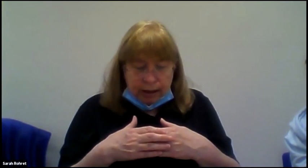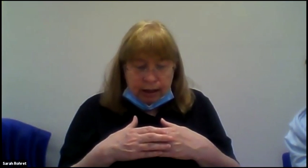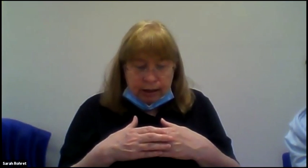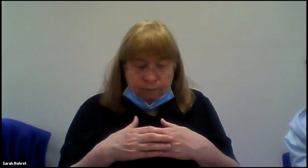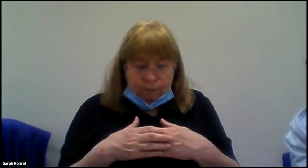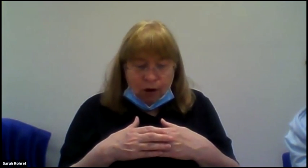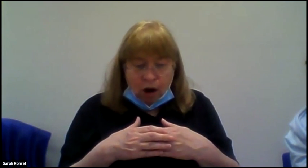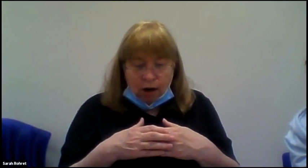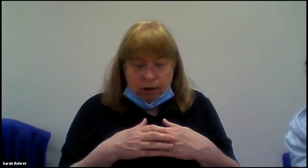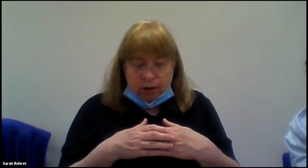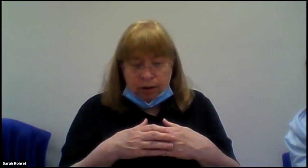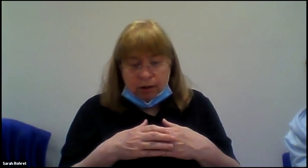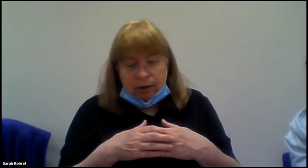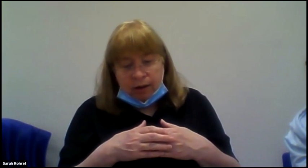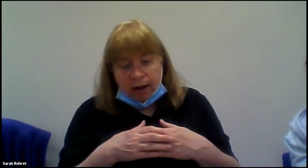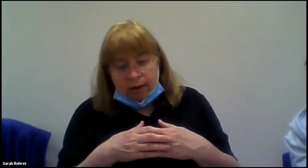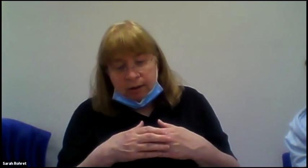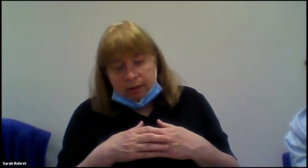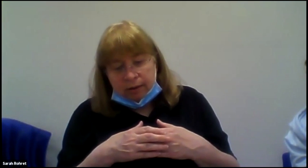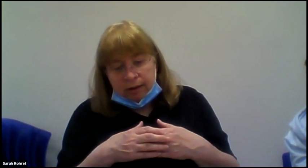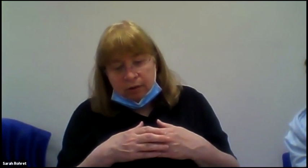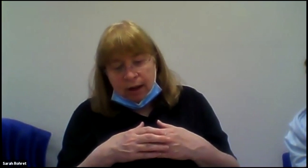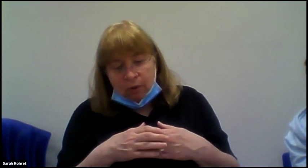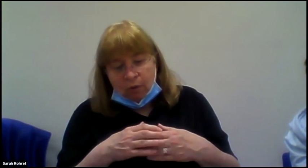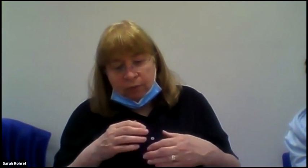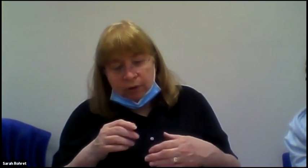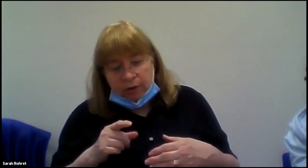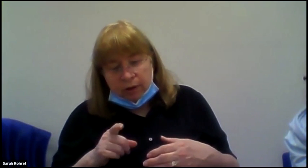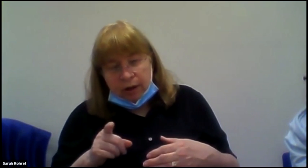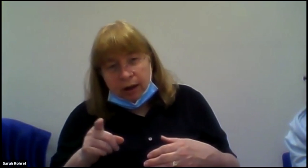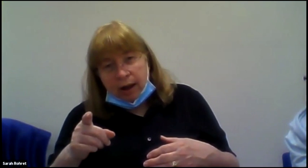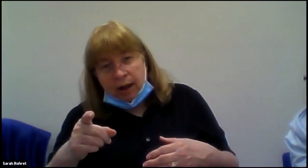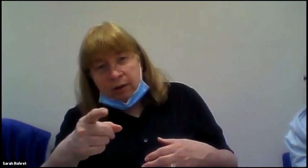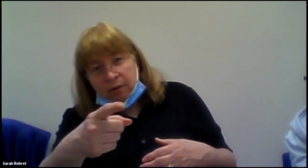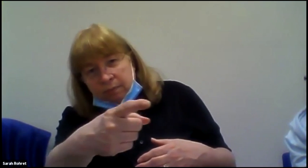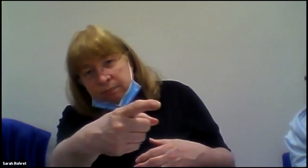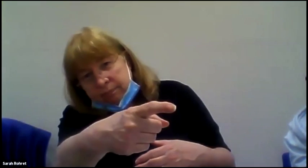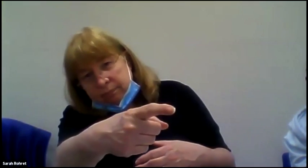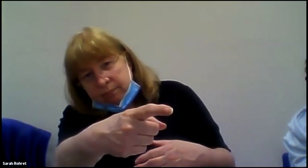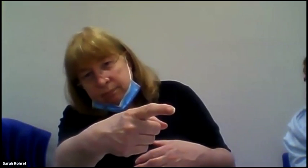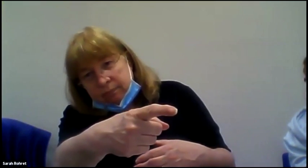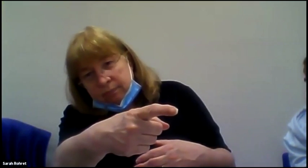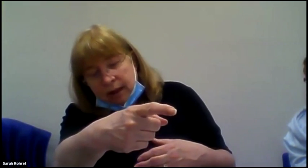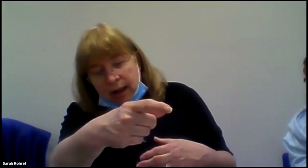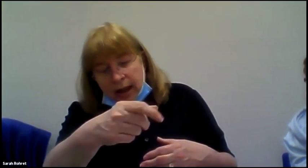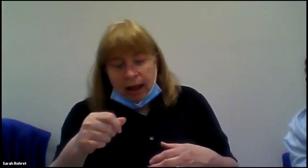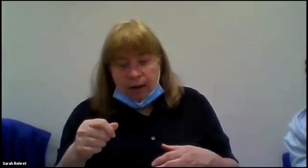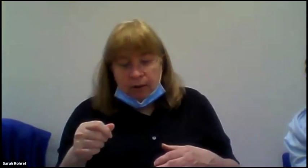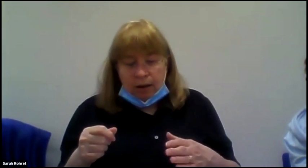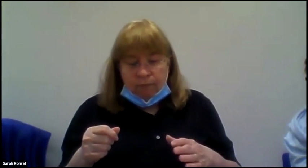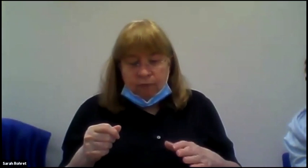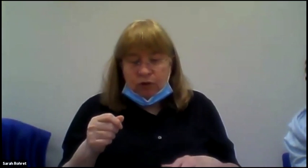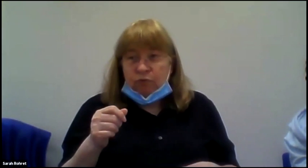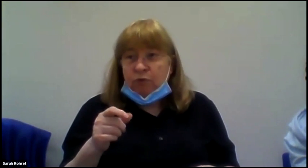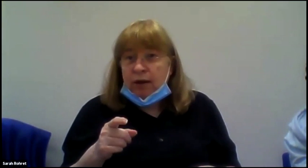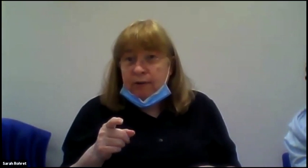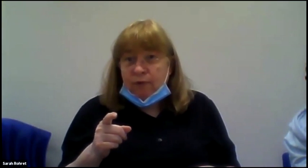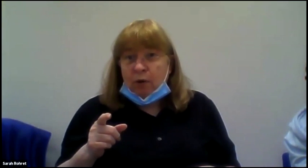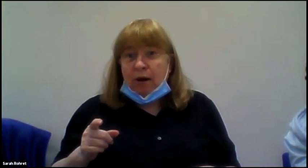And then far, you kind of lean your head over and you go. And if it's really far away, you